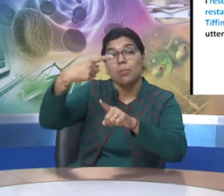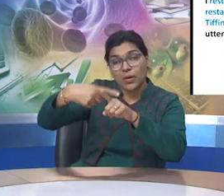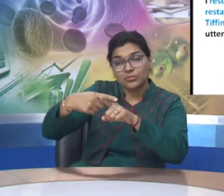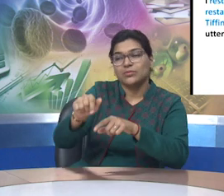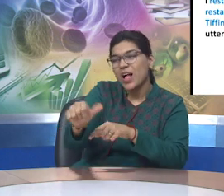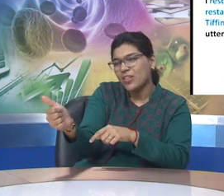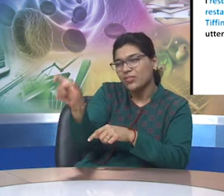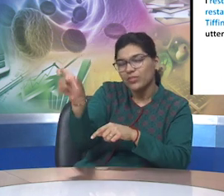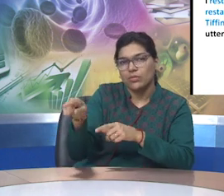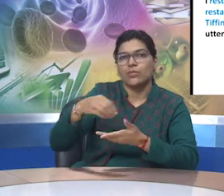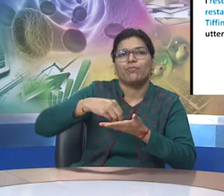on